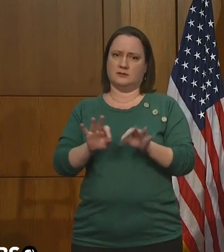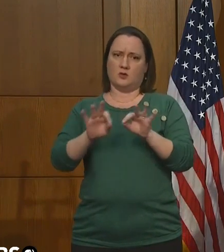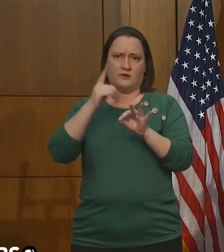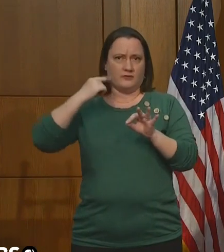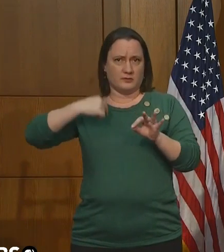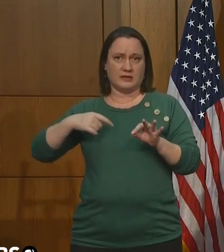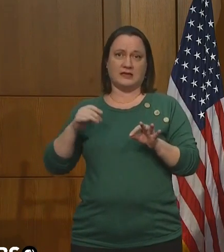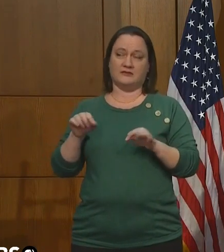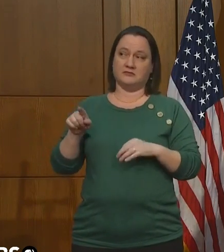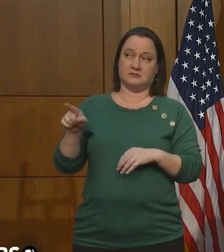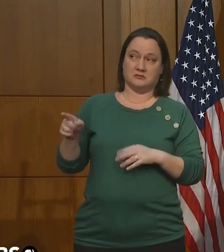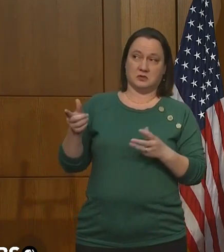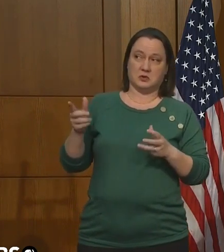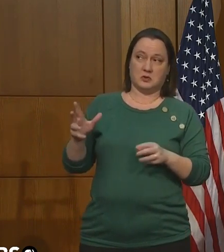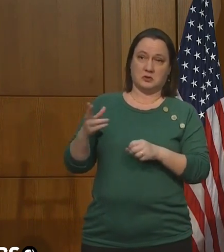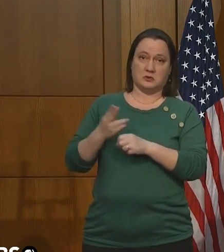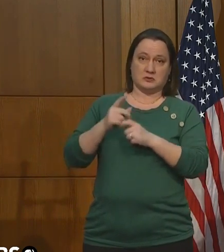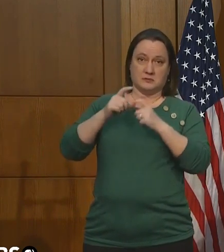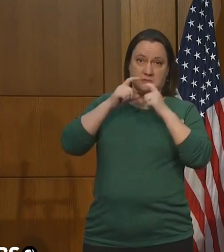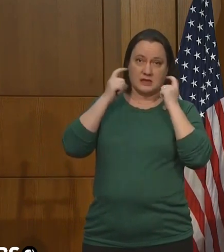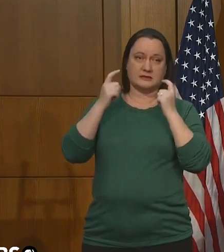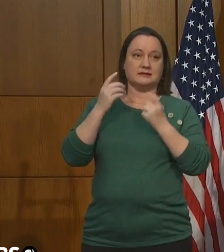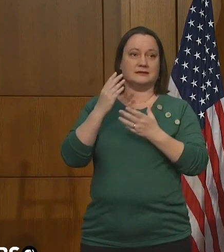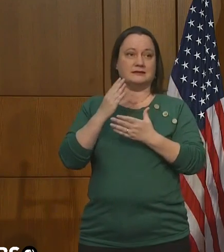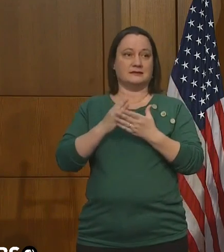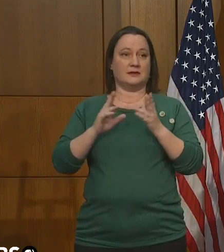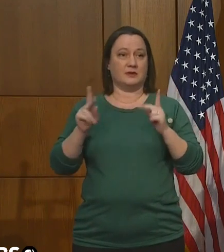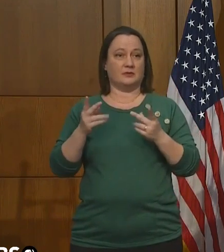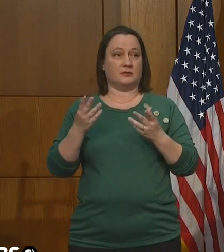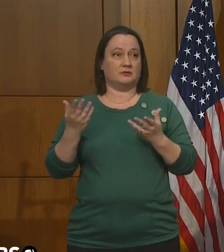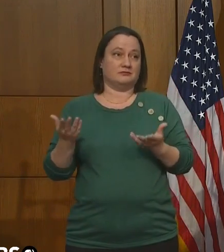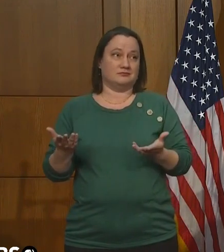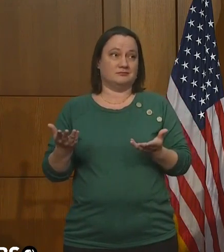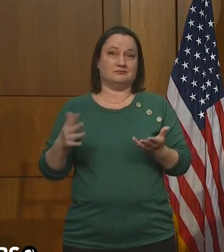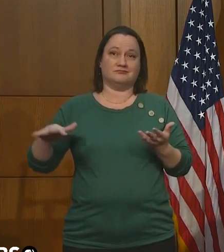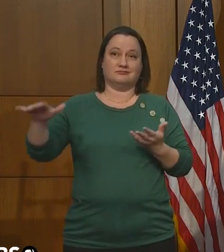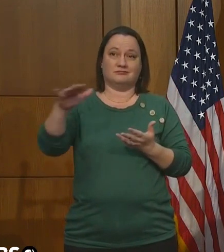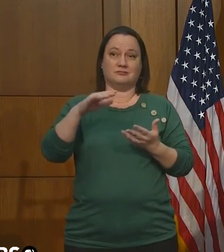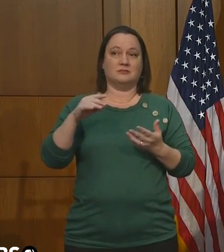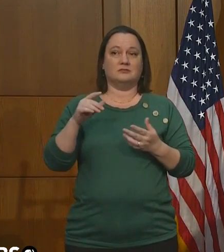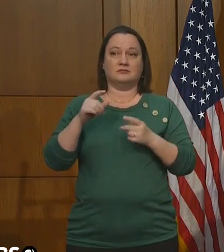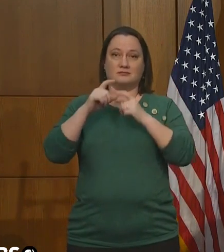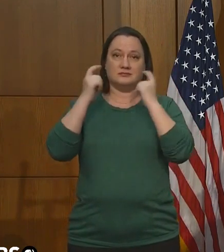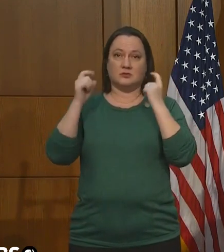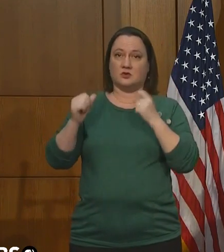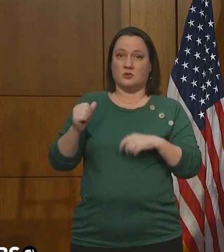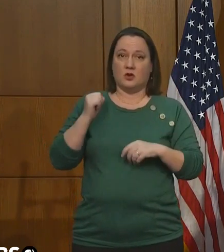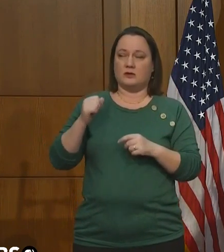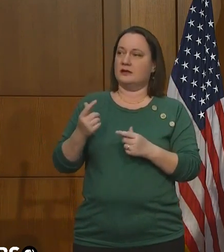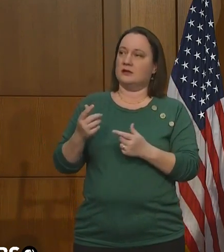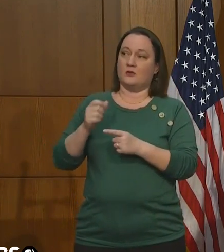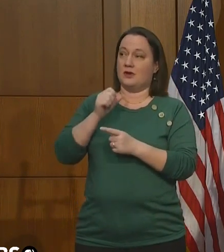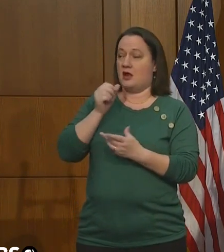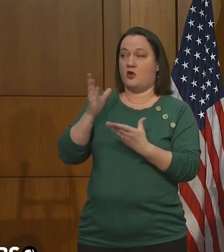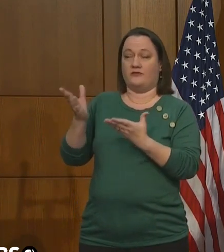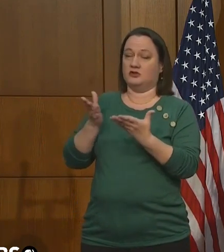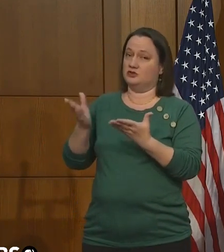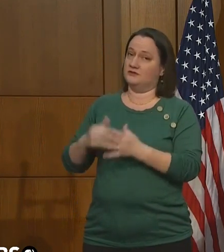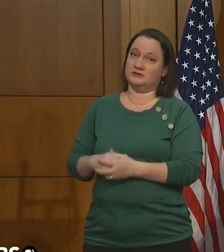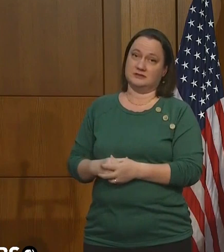you're not willing to wear a mask, and by the way, we have some right here, then we're not going to offer you service today. But I